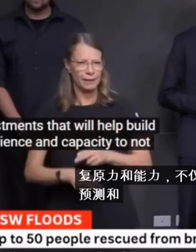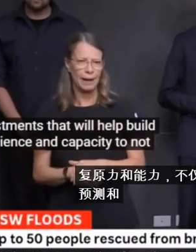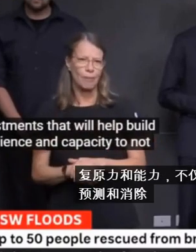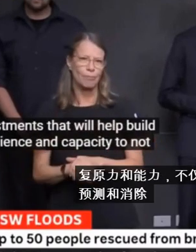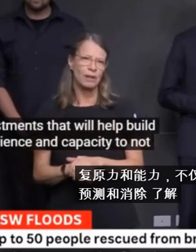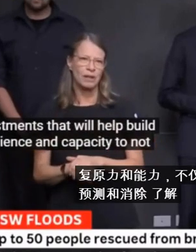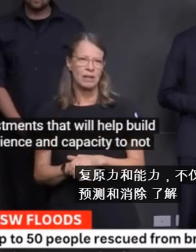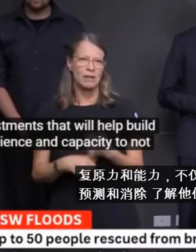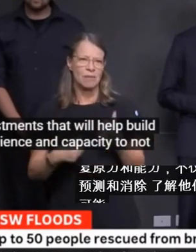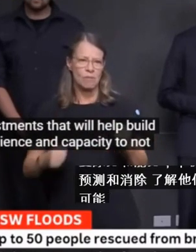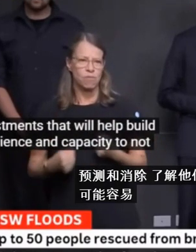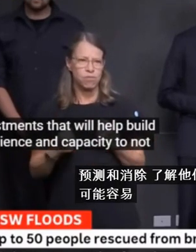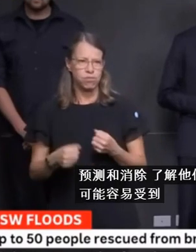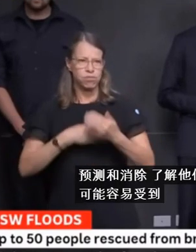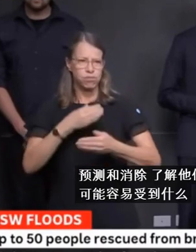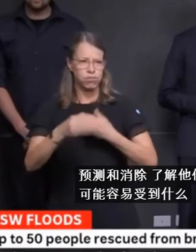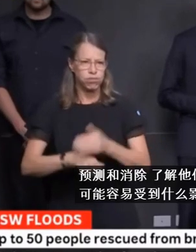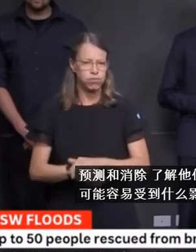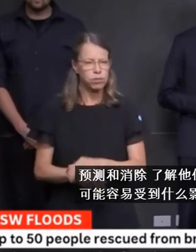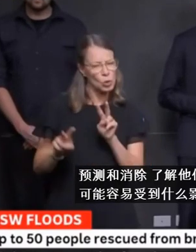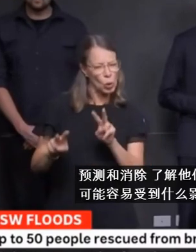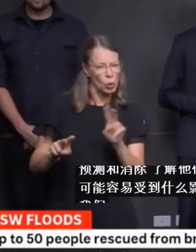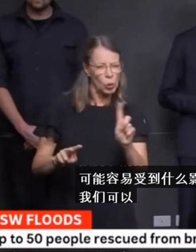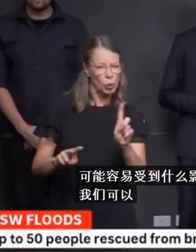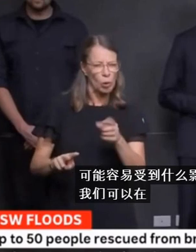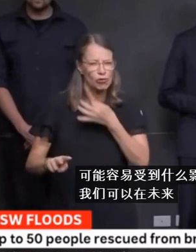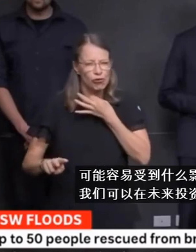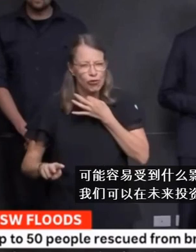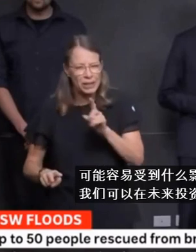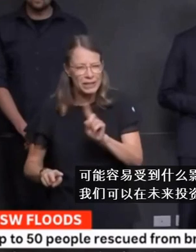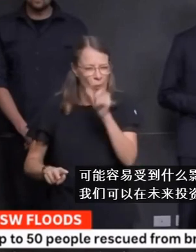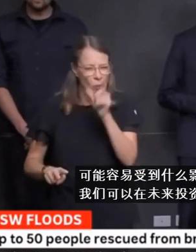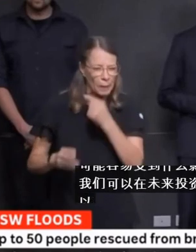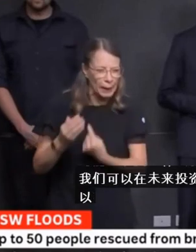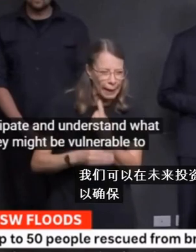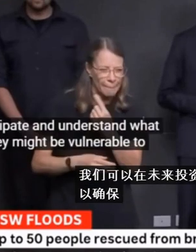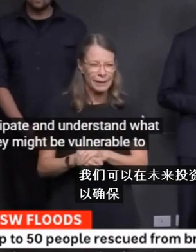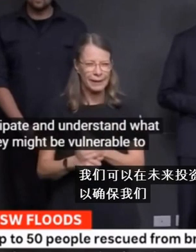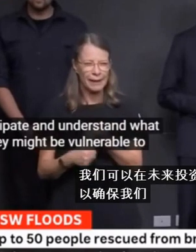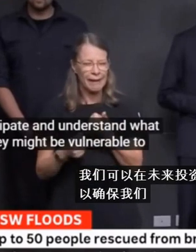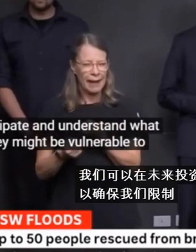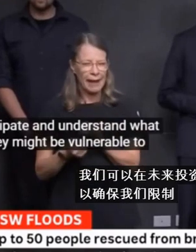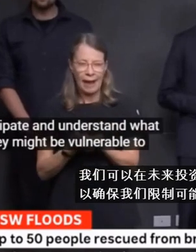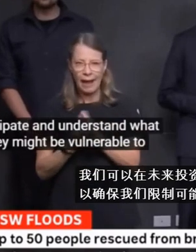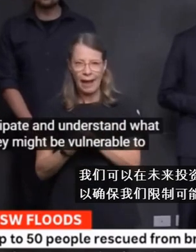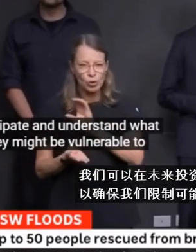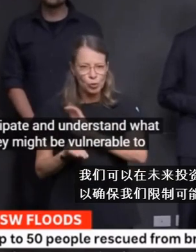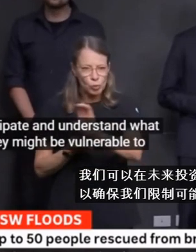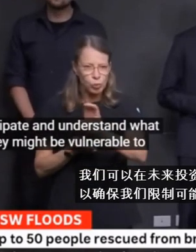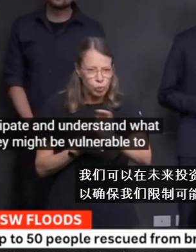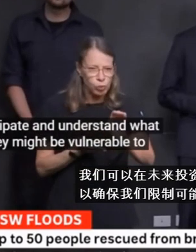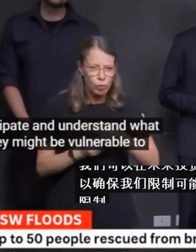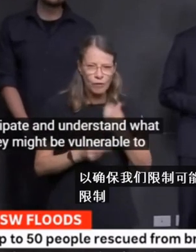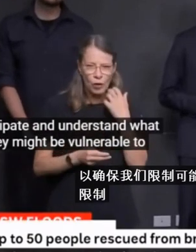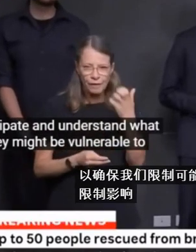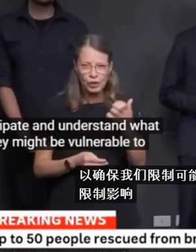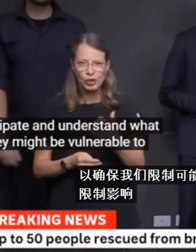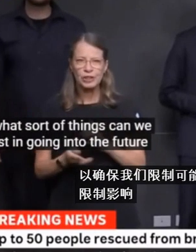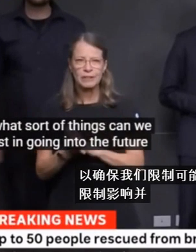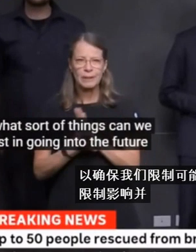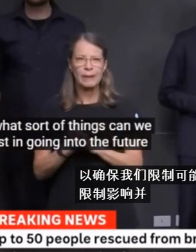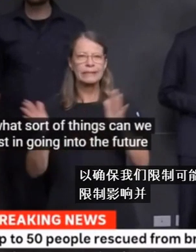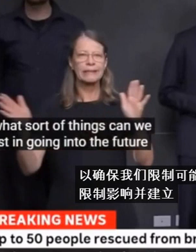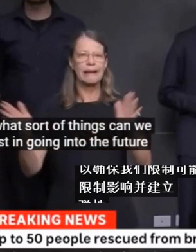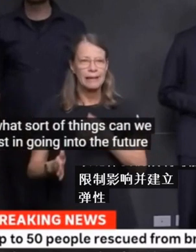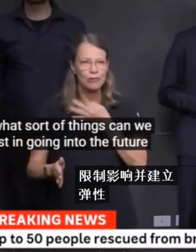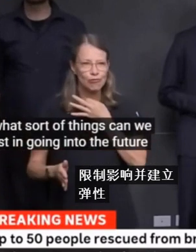only anticipate and understand what they might be vulnerable to, but what sort of things can we invest in going into the future to ensure we limit the likelihood, limit the